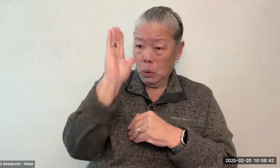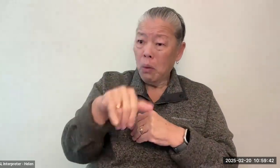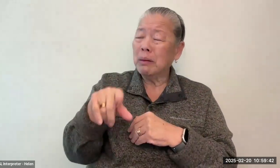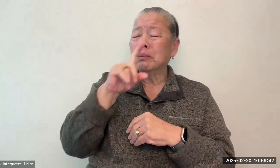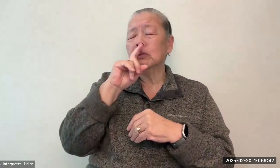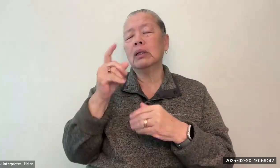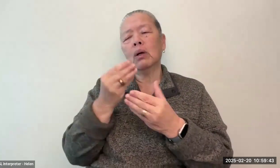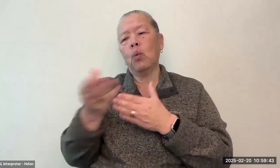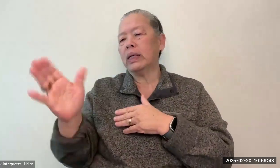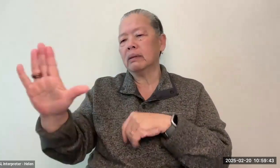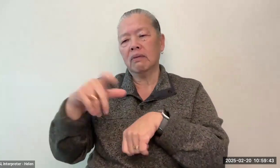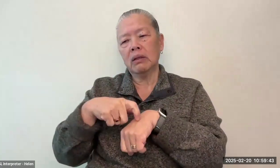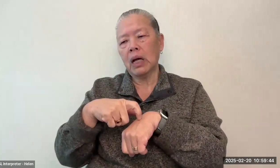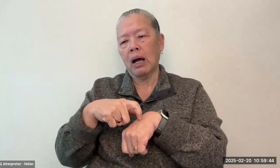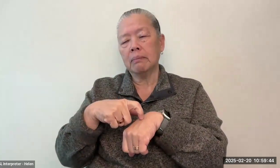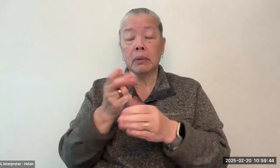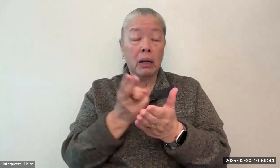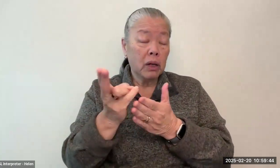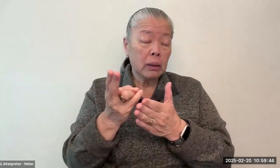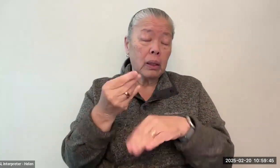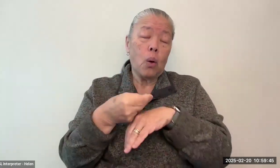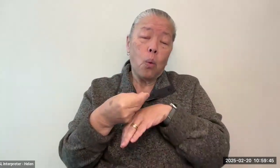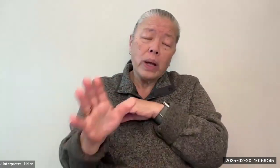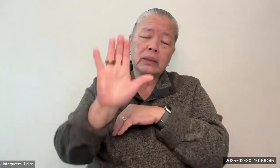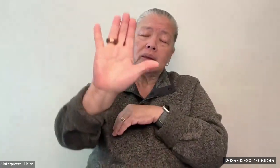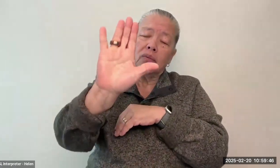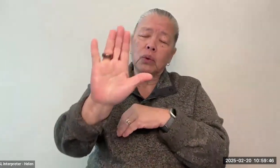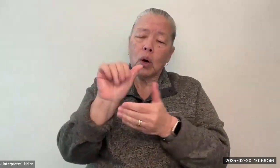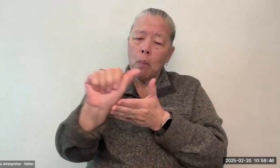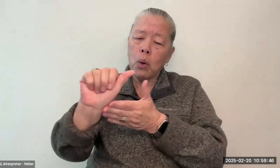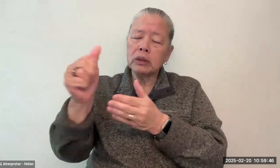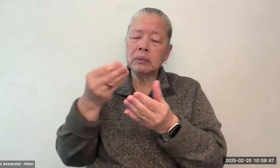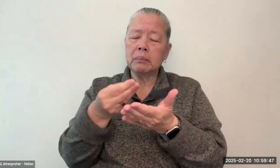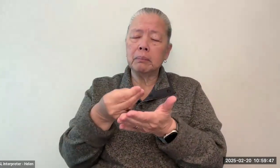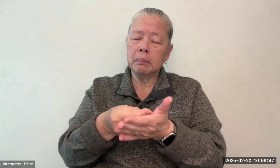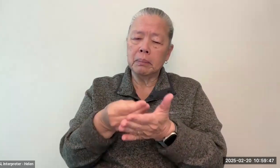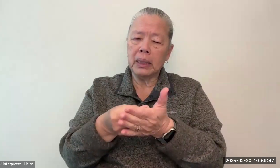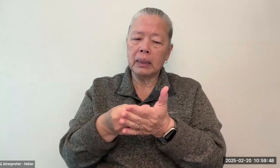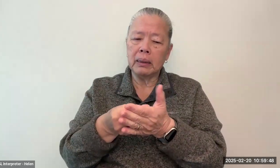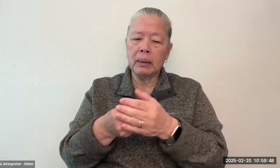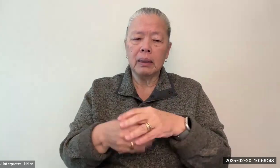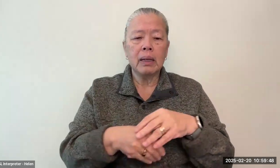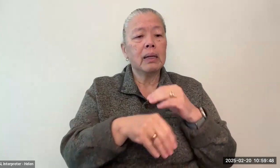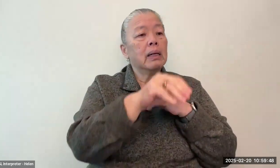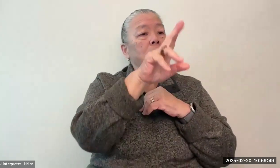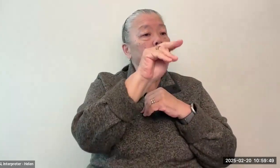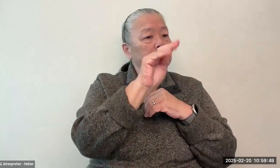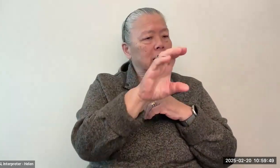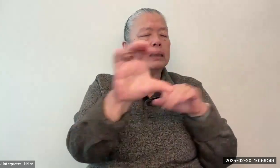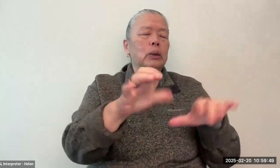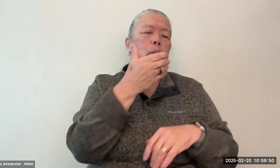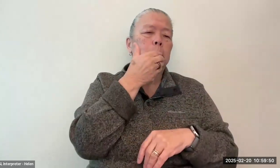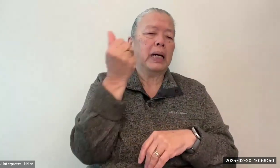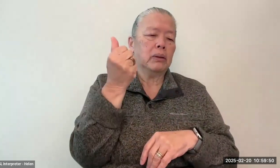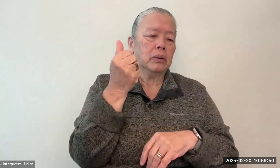your apportionment money. United Methodists can do better. And this package of constitutional amendments